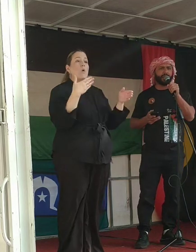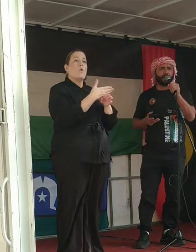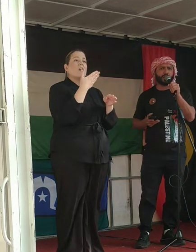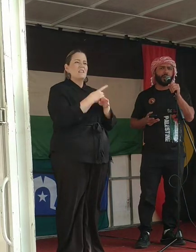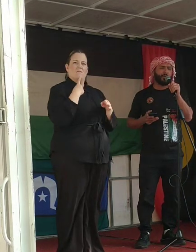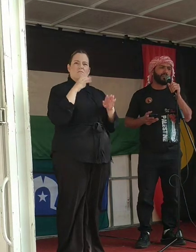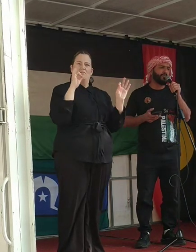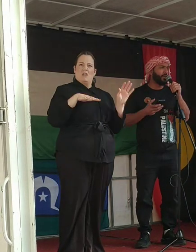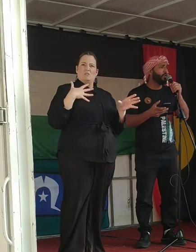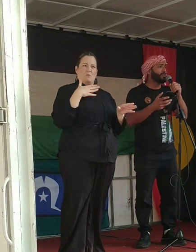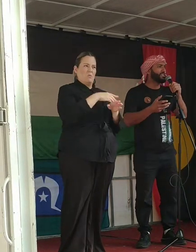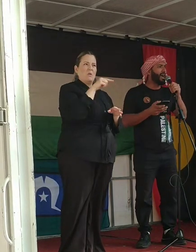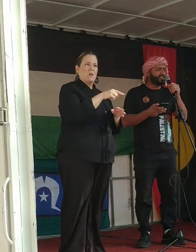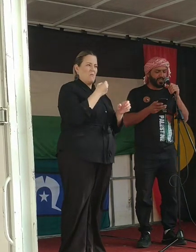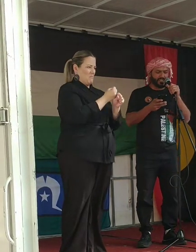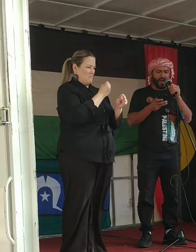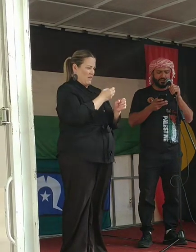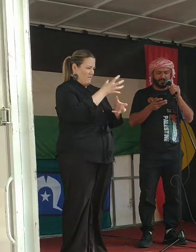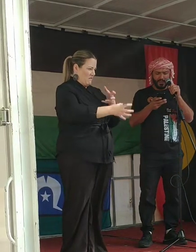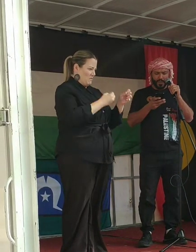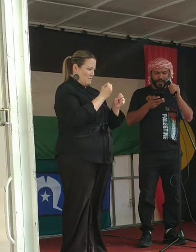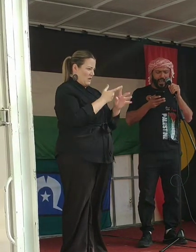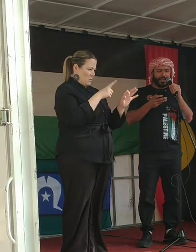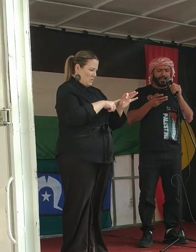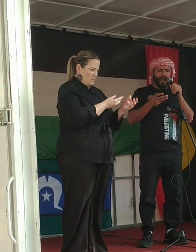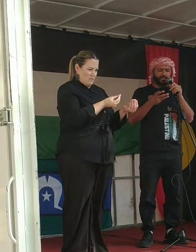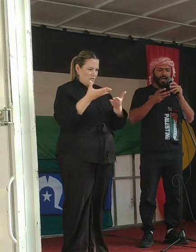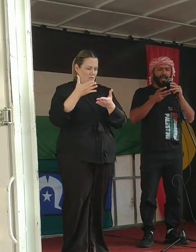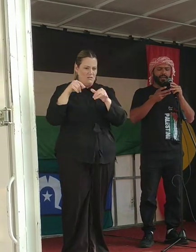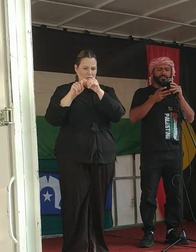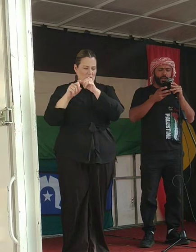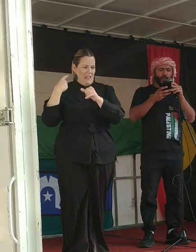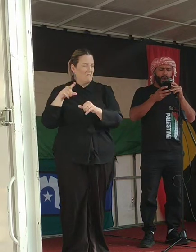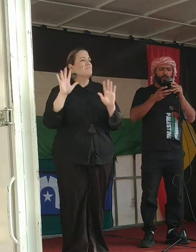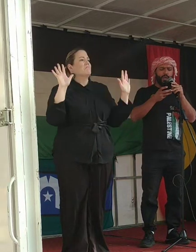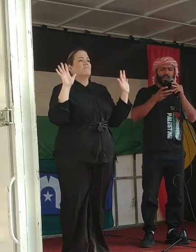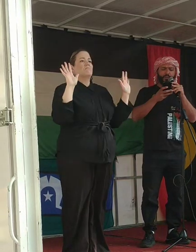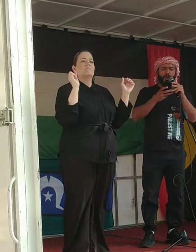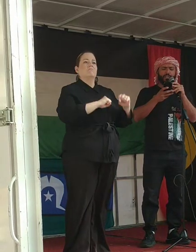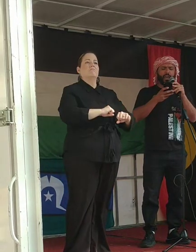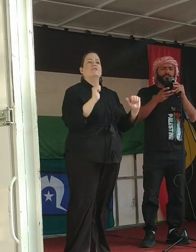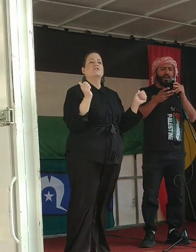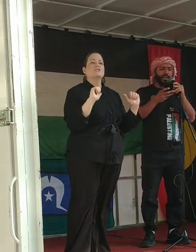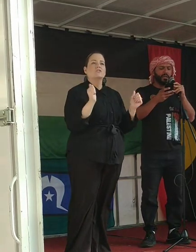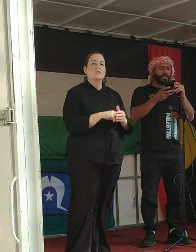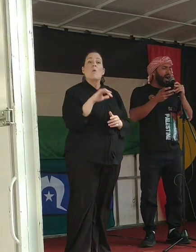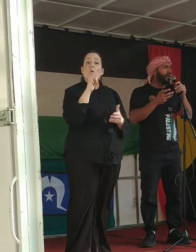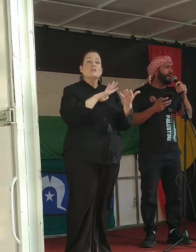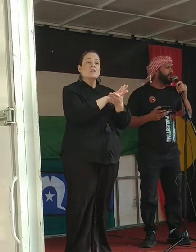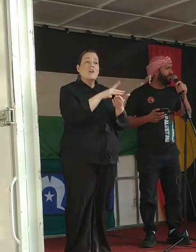partake in an economy that fuels that genocide. It can come to an end when we vote